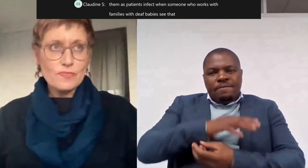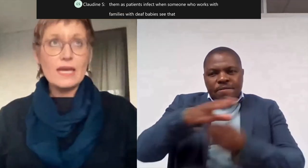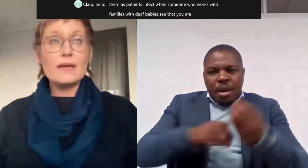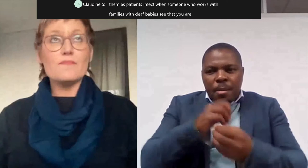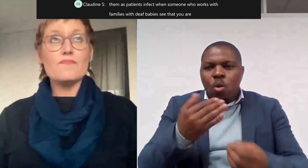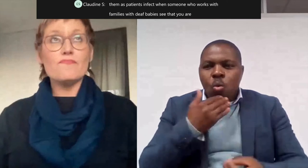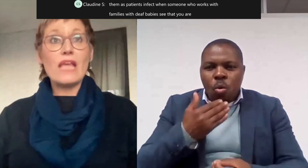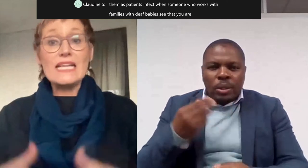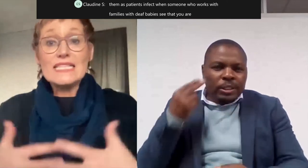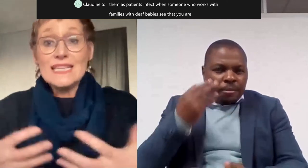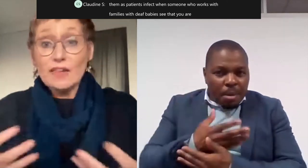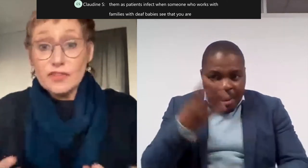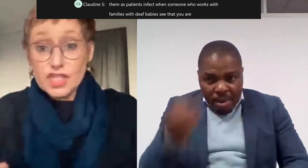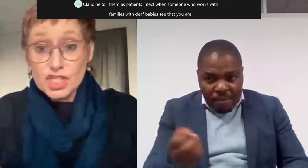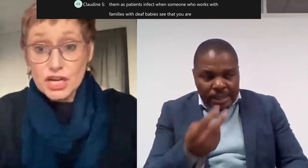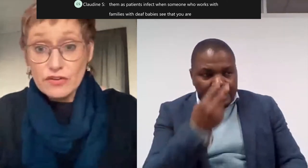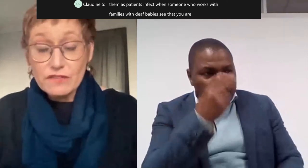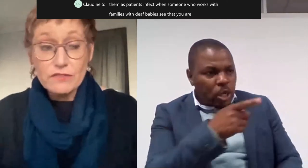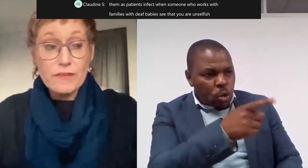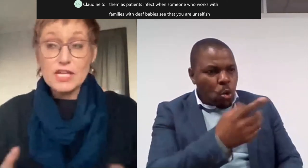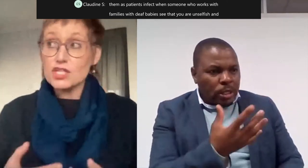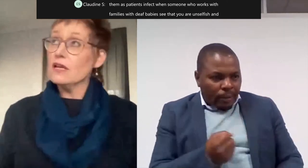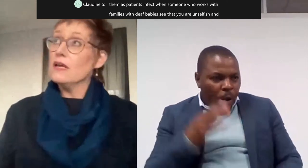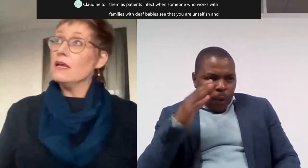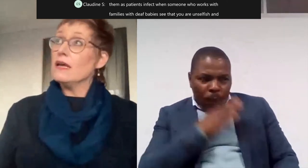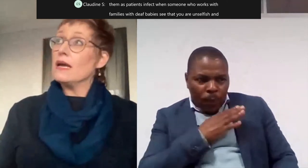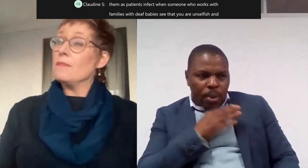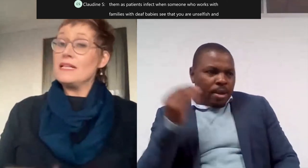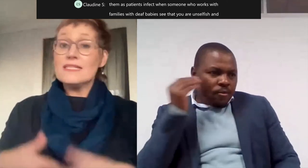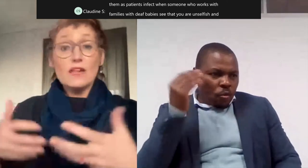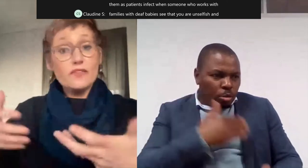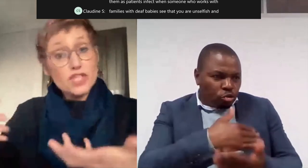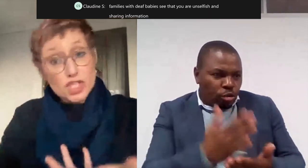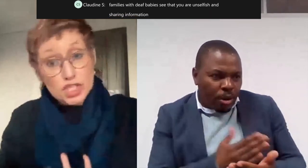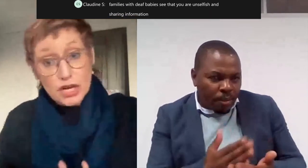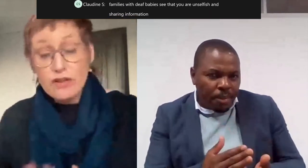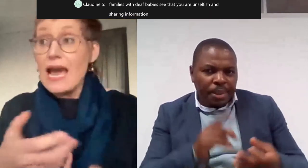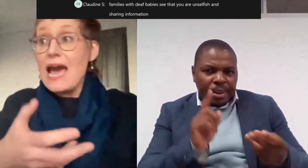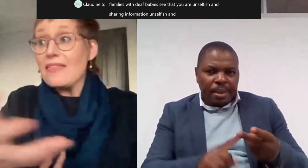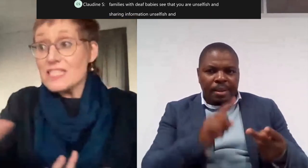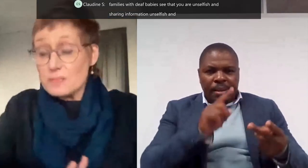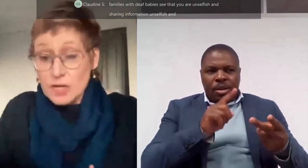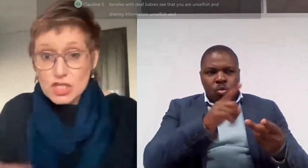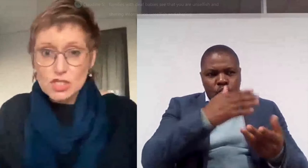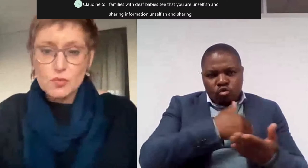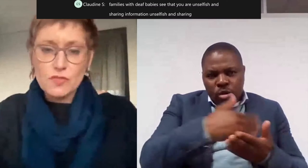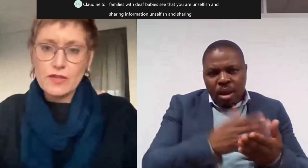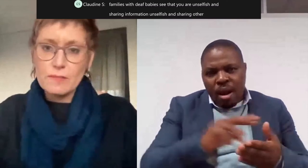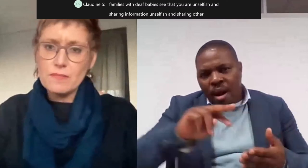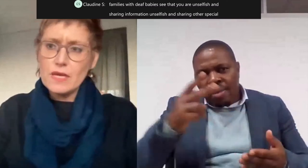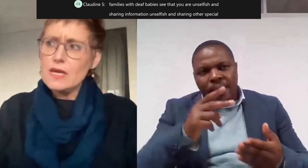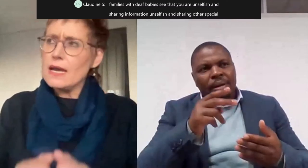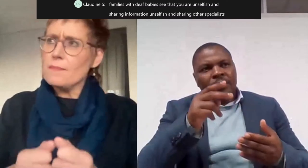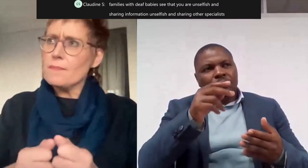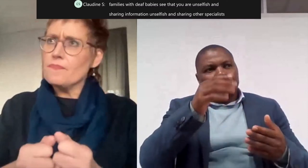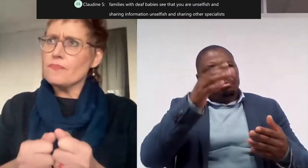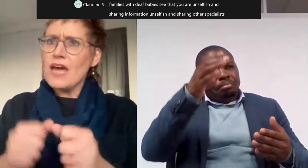are unselfish in sharing information, unselfish in sharing other specialists with